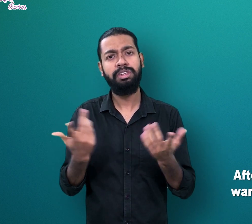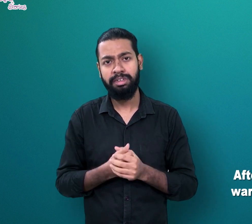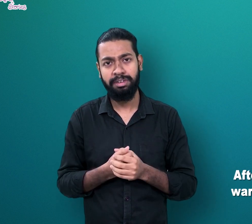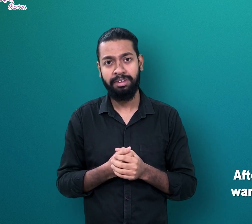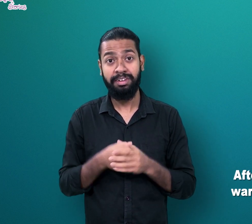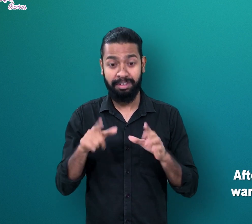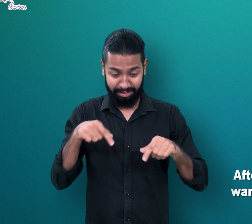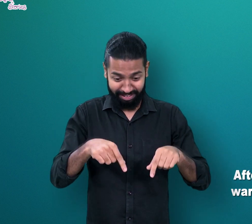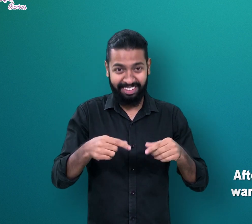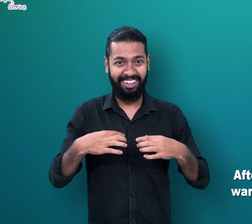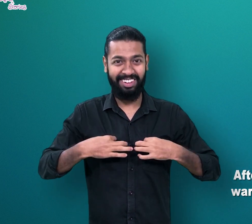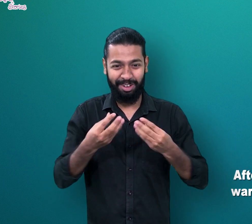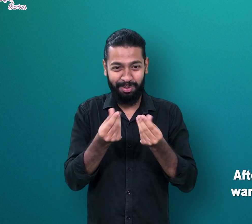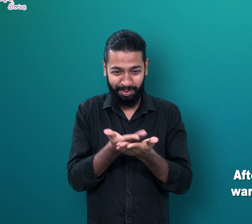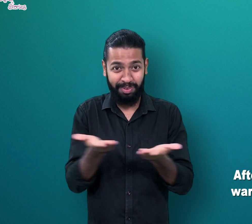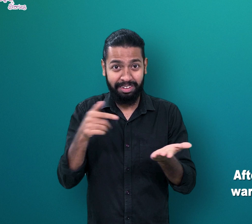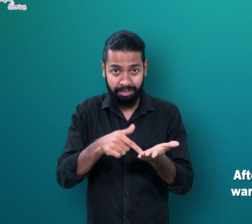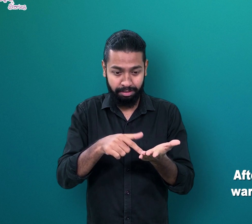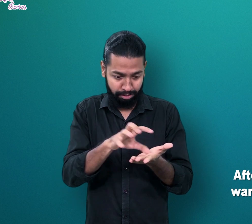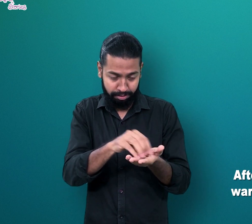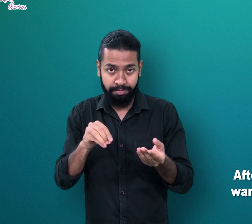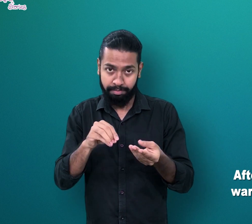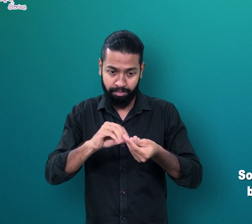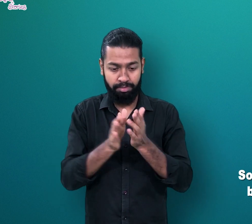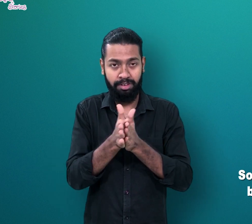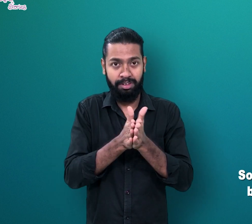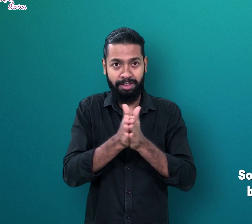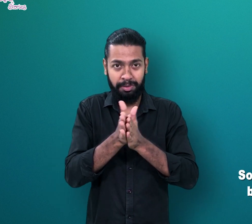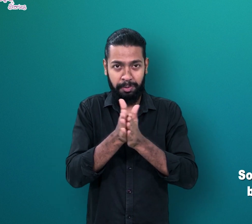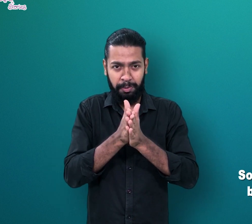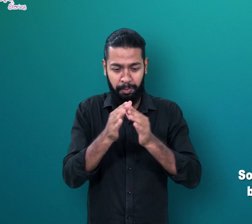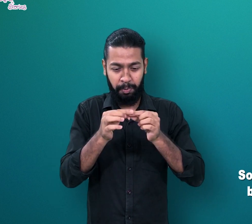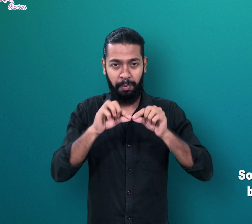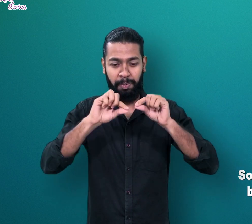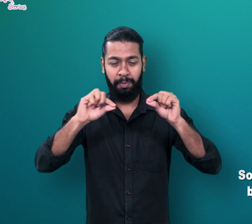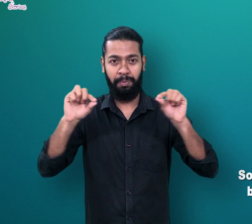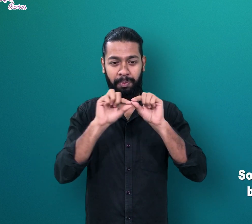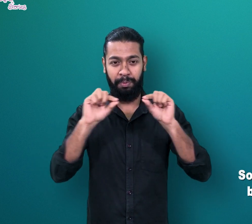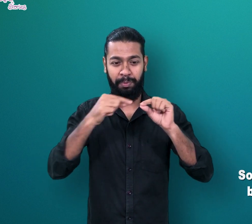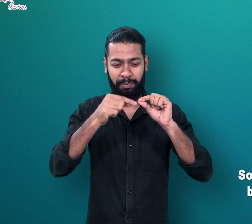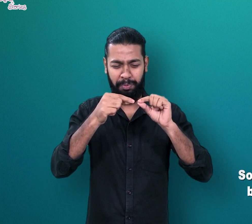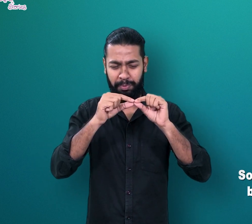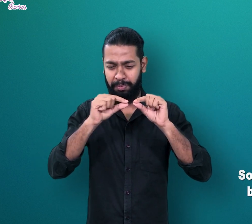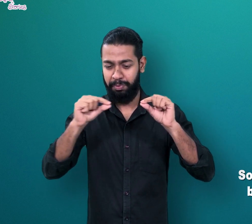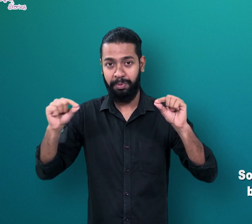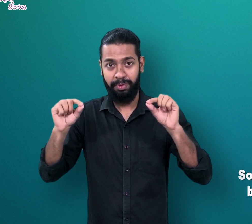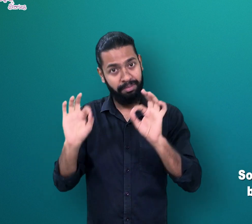After being used for so long, the wart and the weft had come out. So I took the cotton fibers and braided a wig out of them.